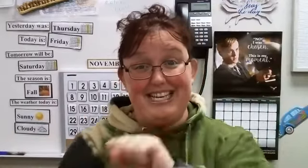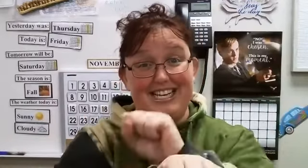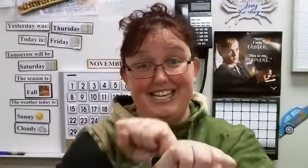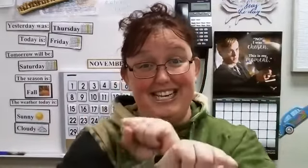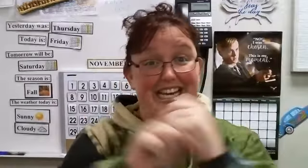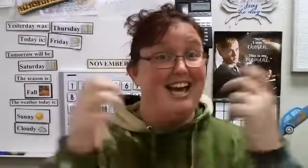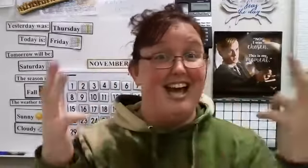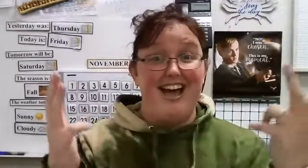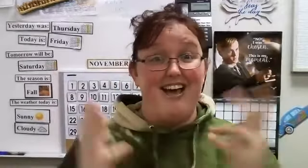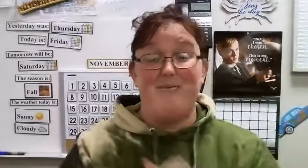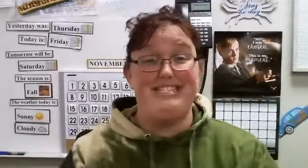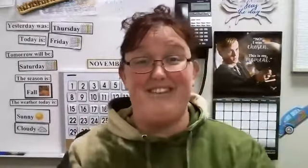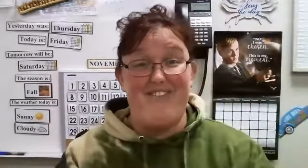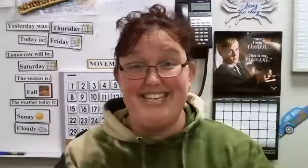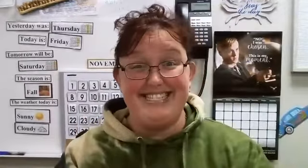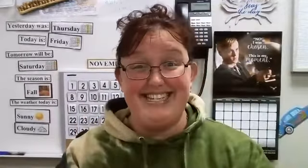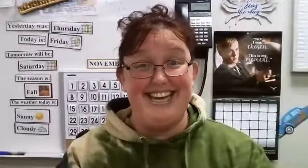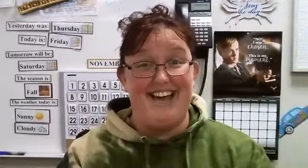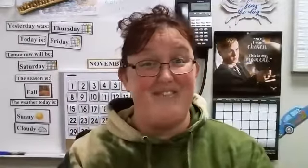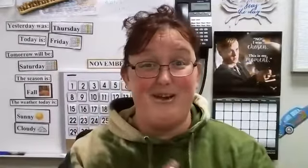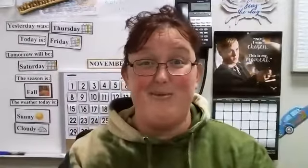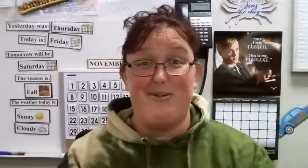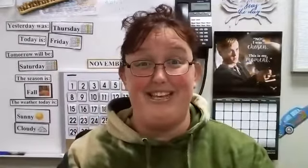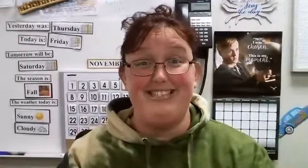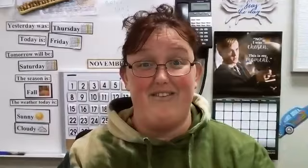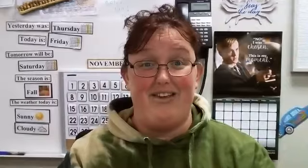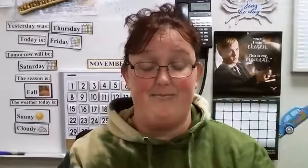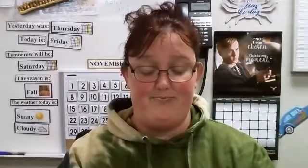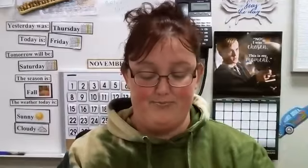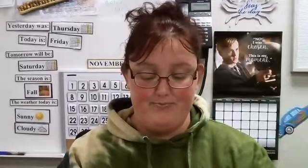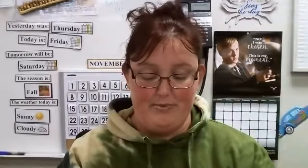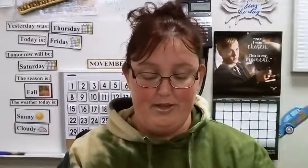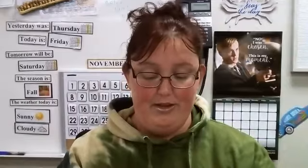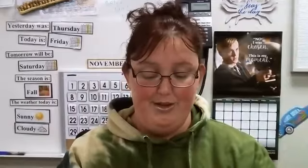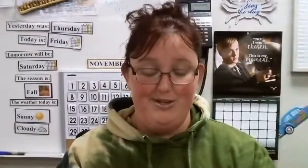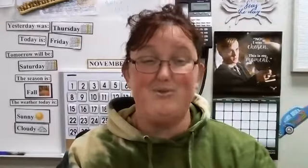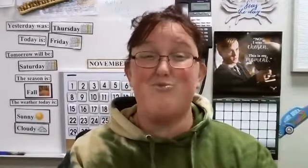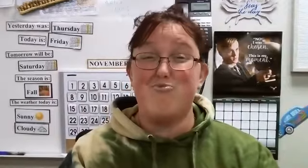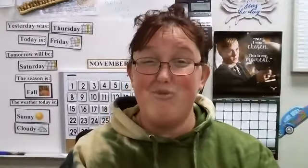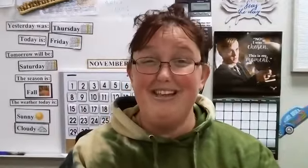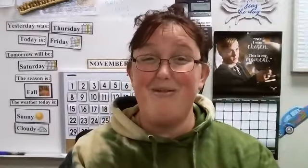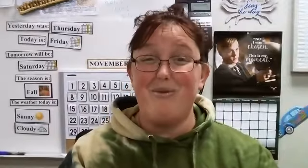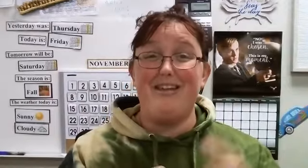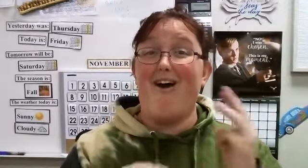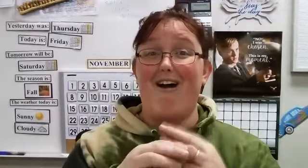here, we did the feast every year before Thanksgiving. So it's really, really